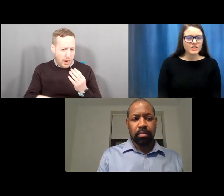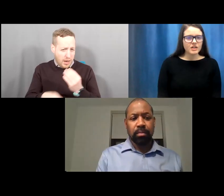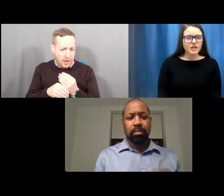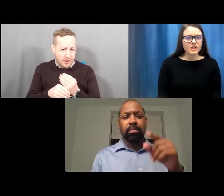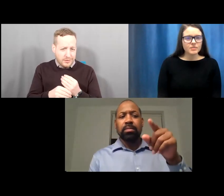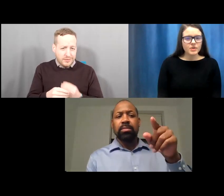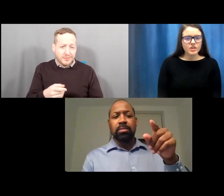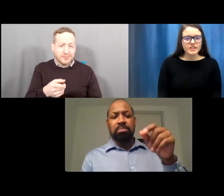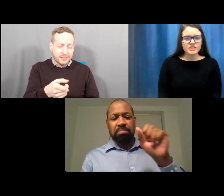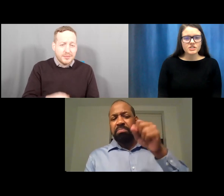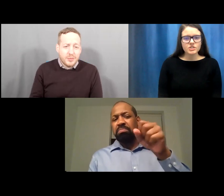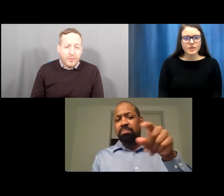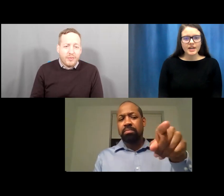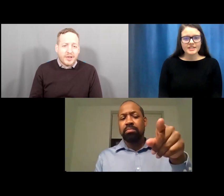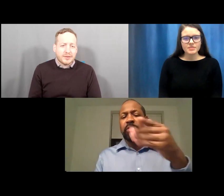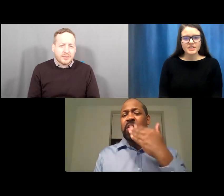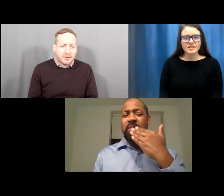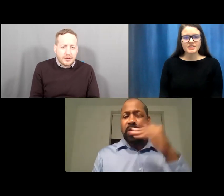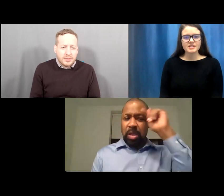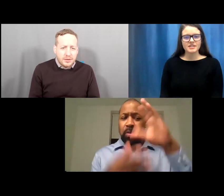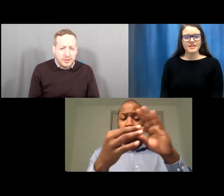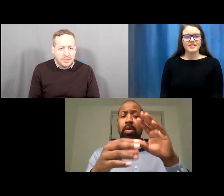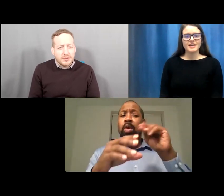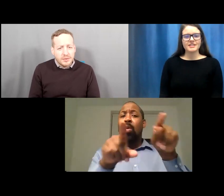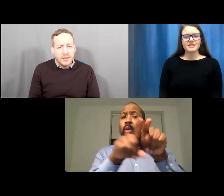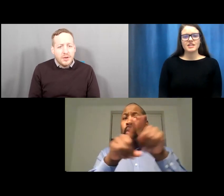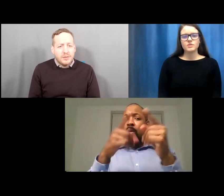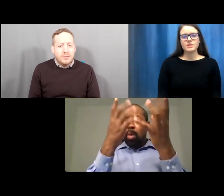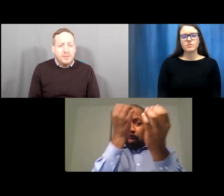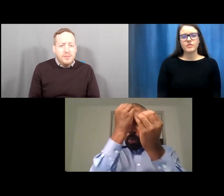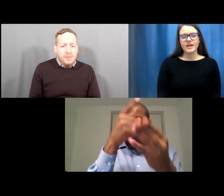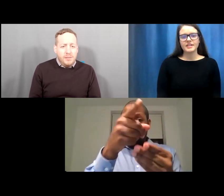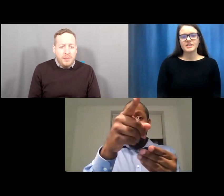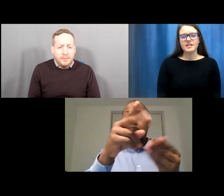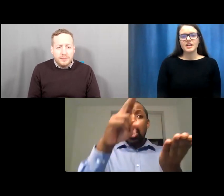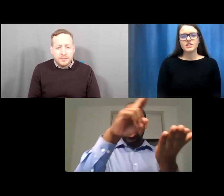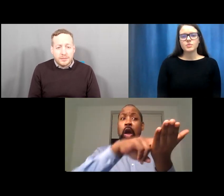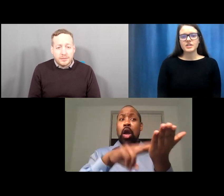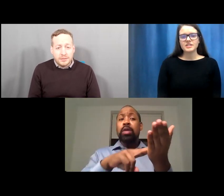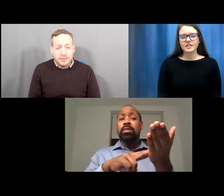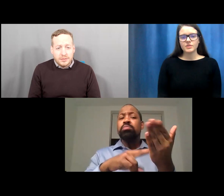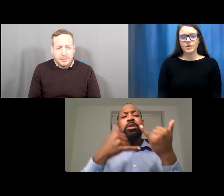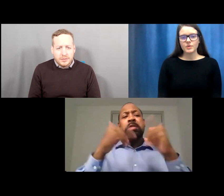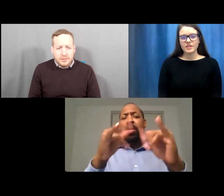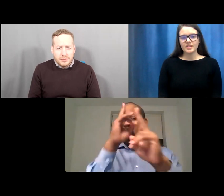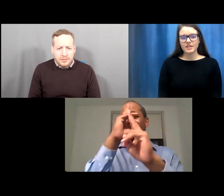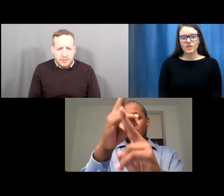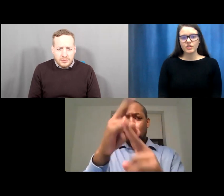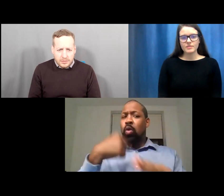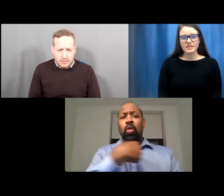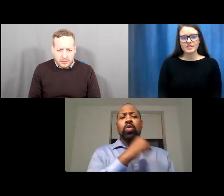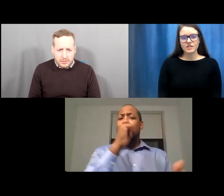think, Ernest, did you want to add something to this? Yes, thank you, Tim, for that. I just wanted to let you know that